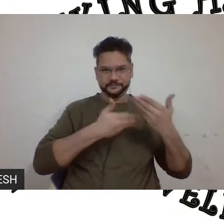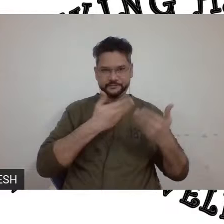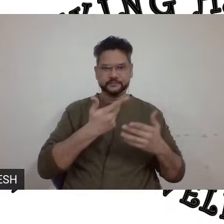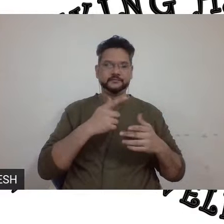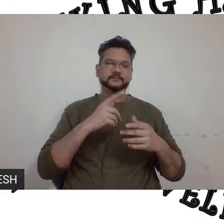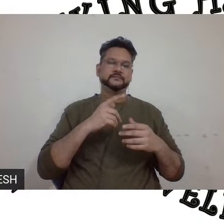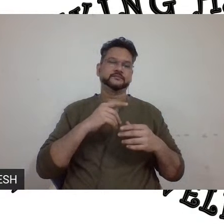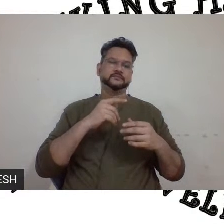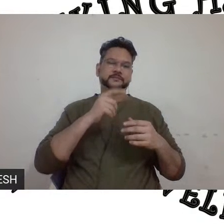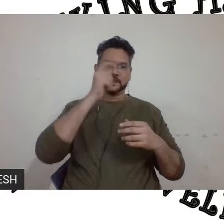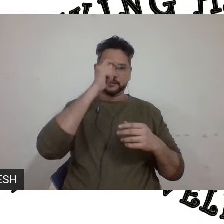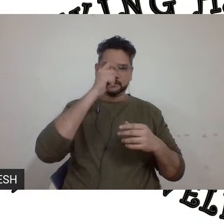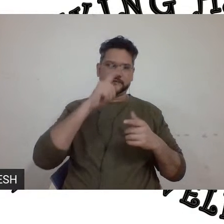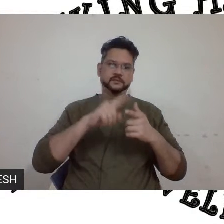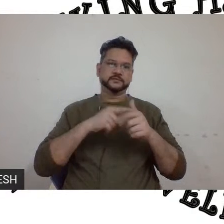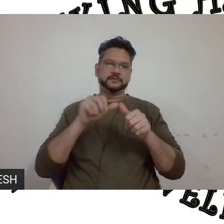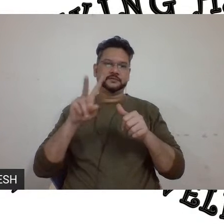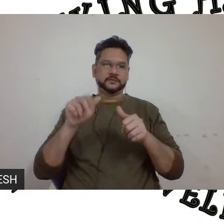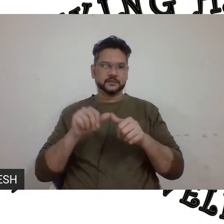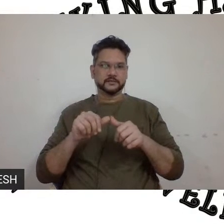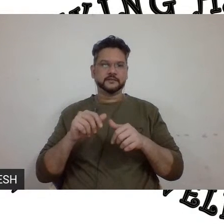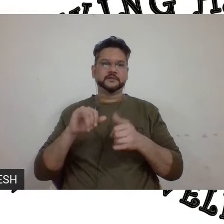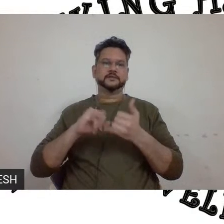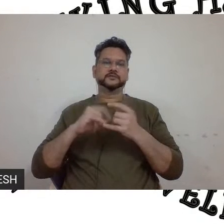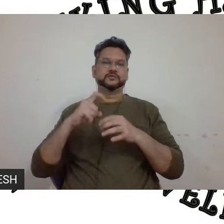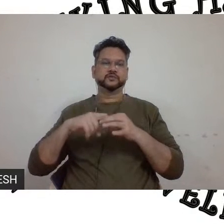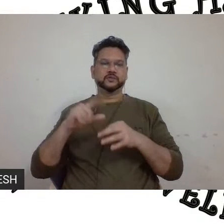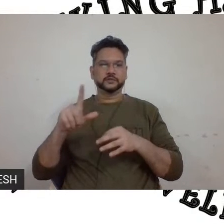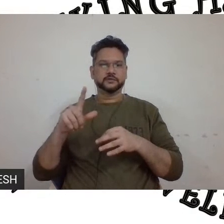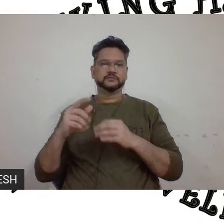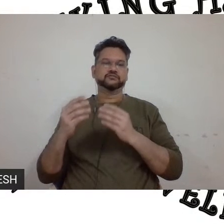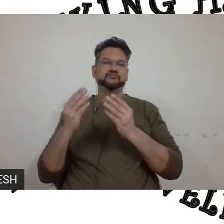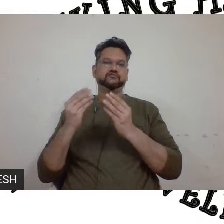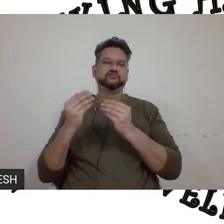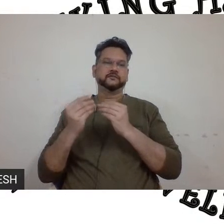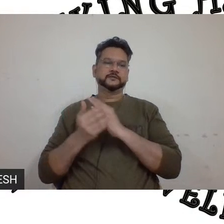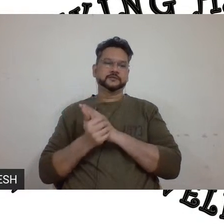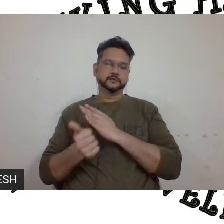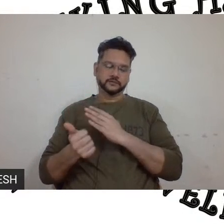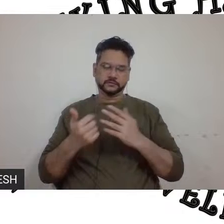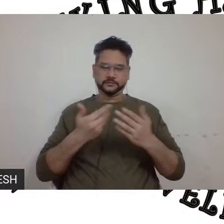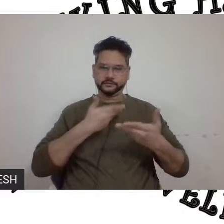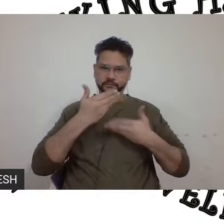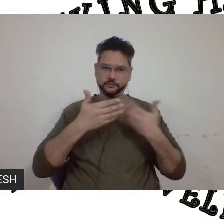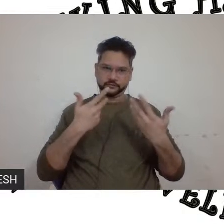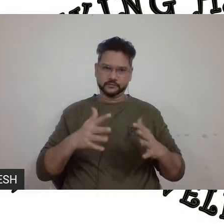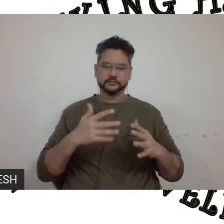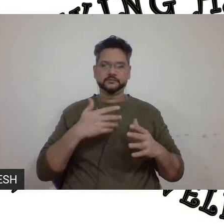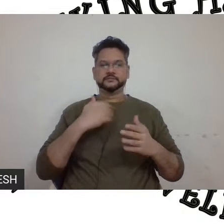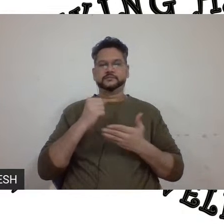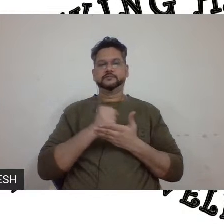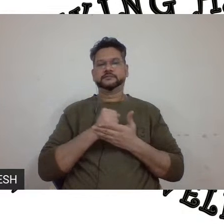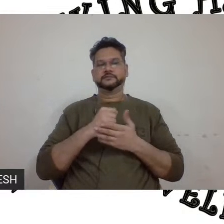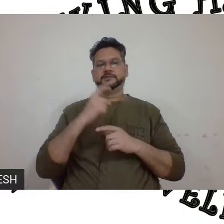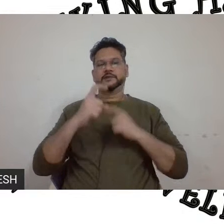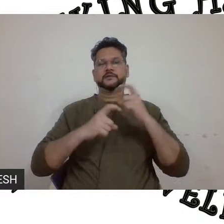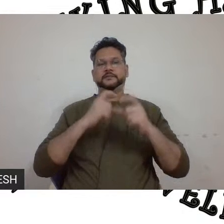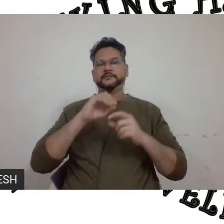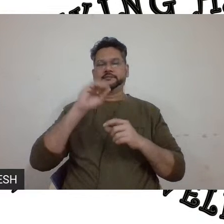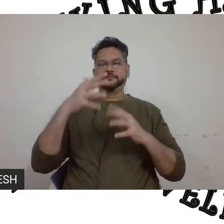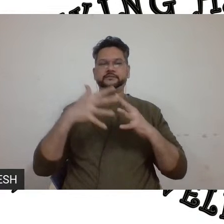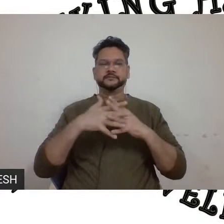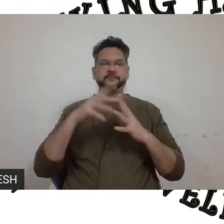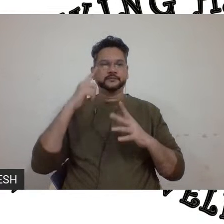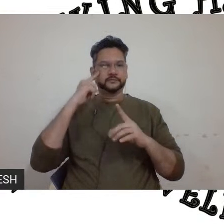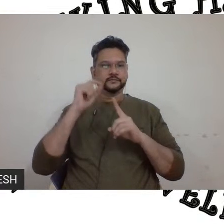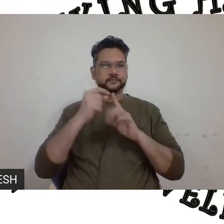Java, SQL, soft skills, and we try to place them in various companies like Wipro, JP